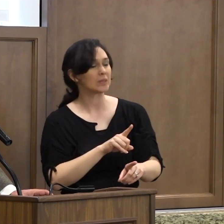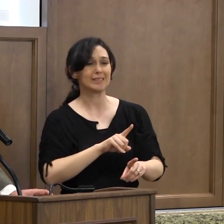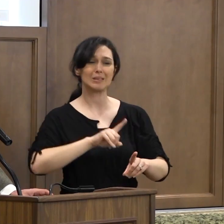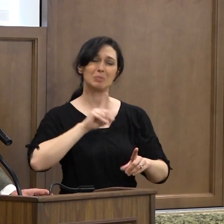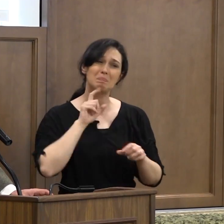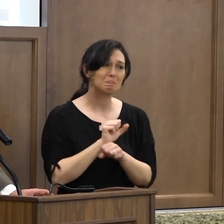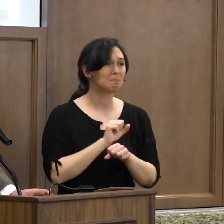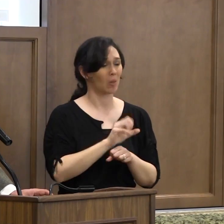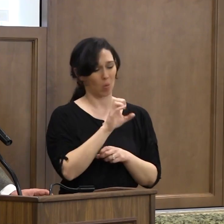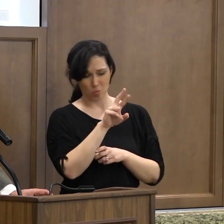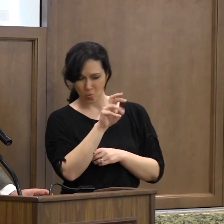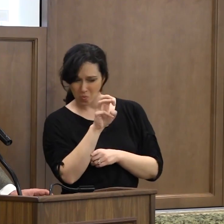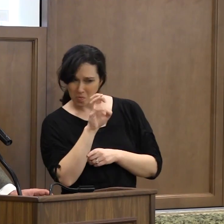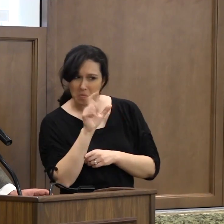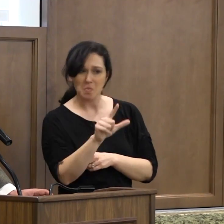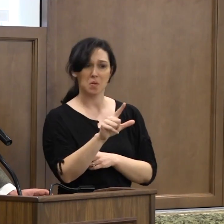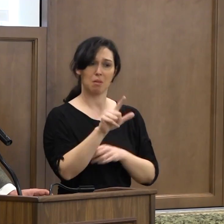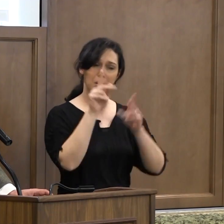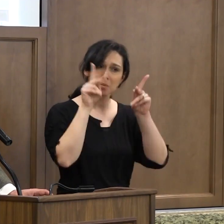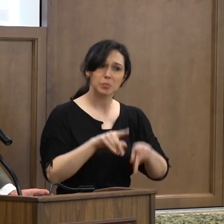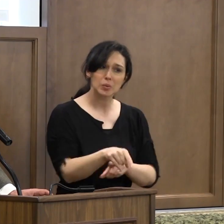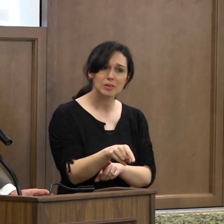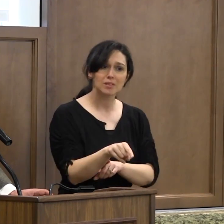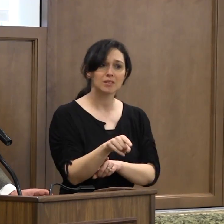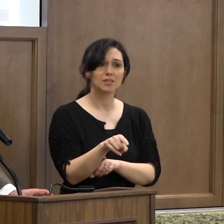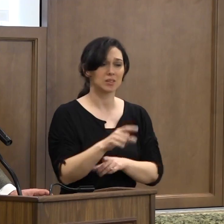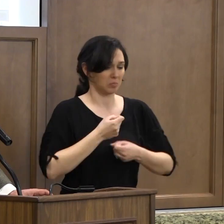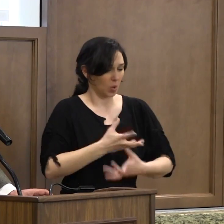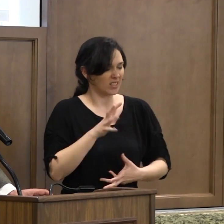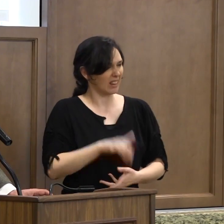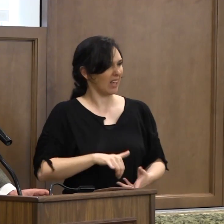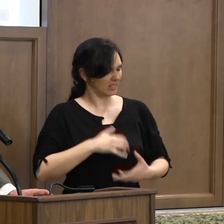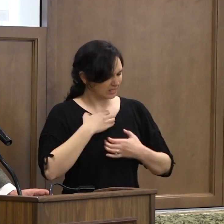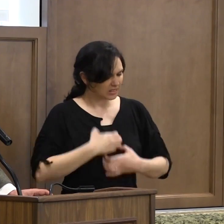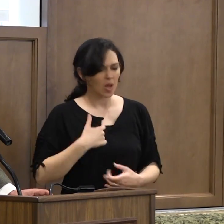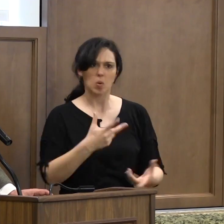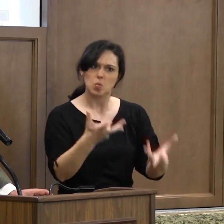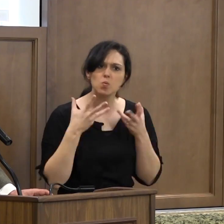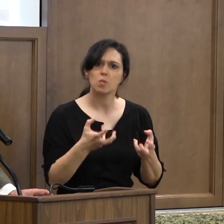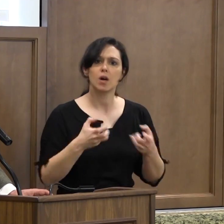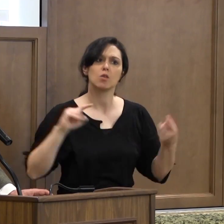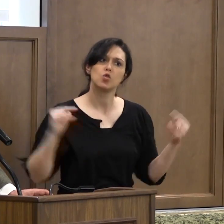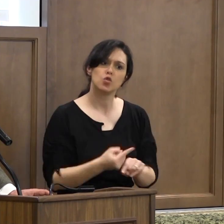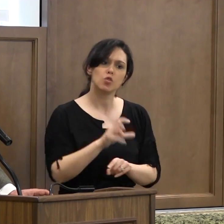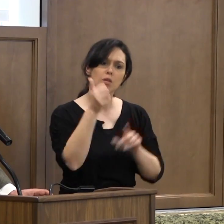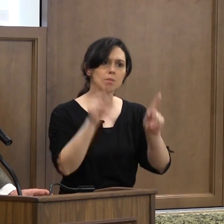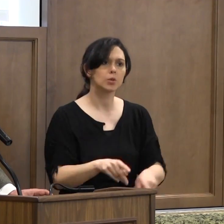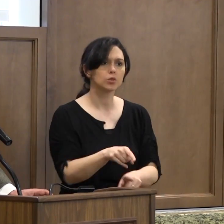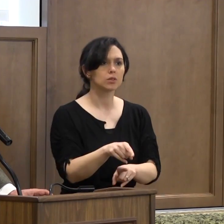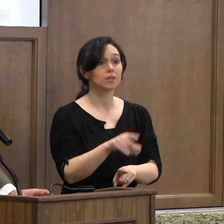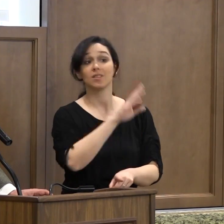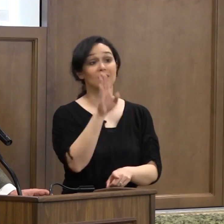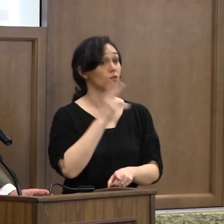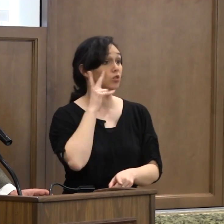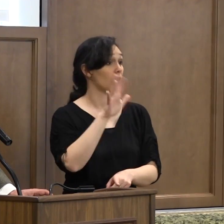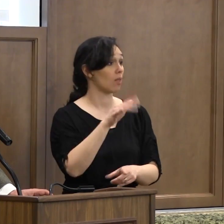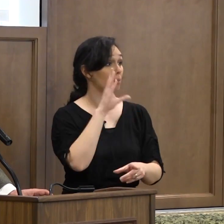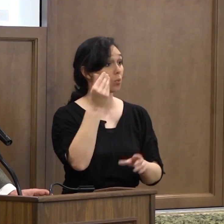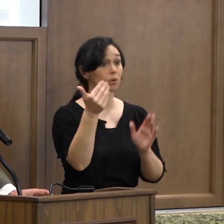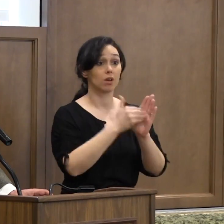that I recognized, the first person to bring out in me the desire to hurt another person. We never saw that boy